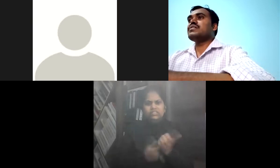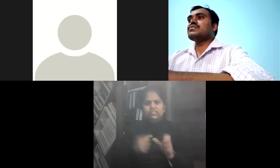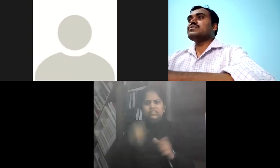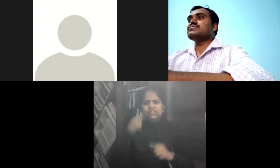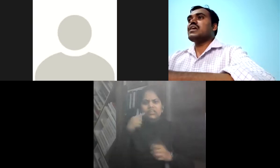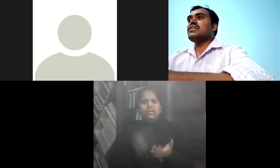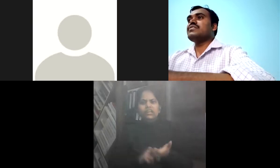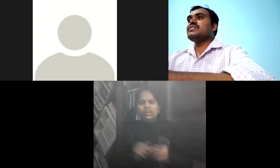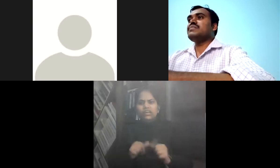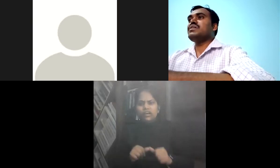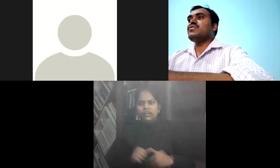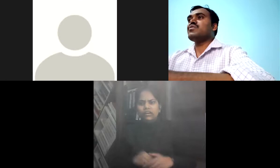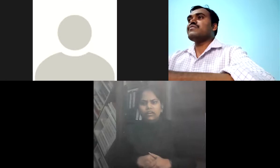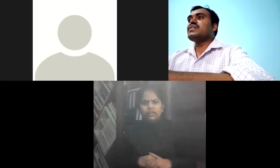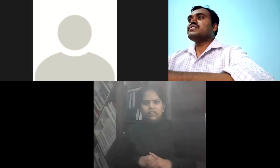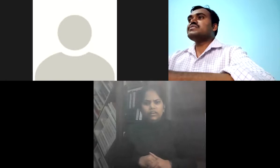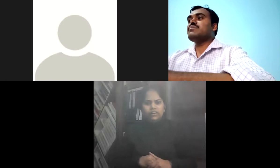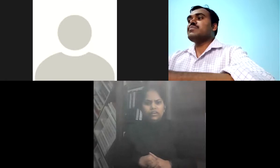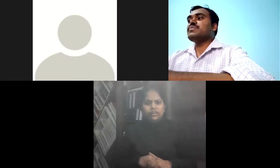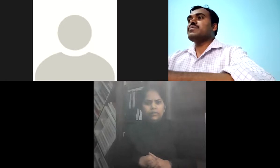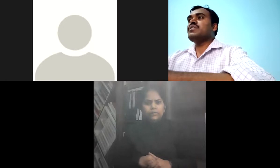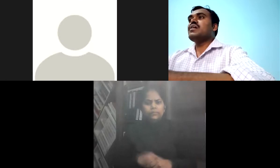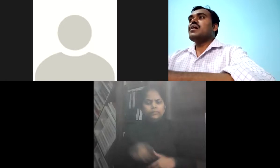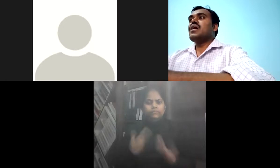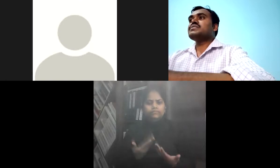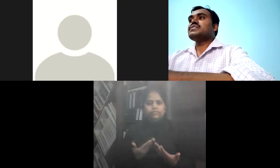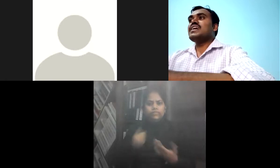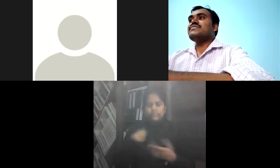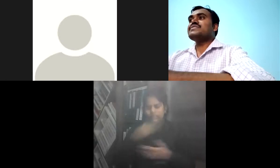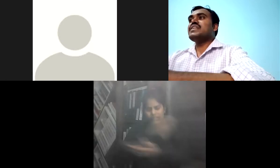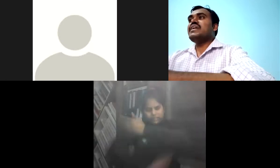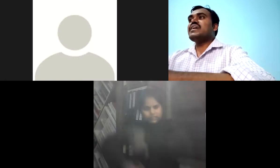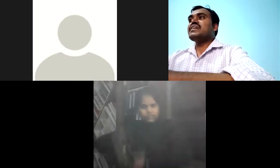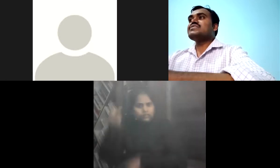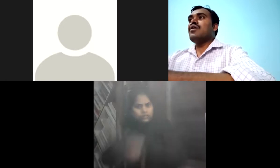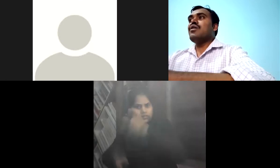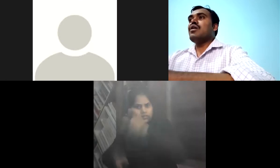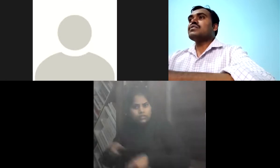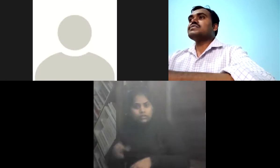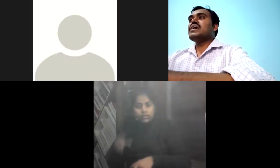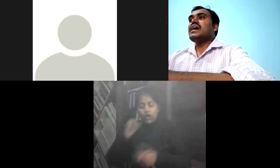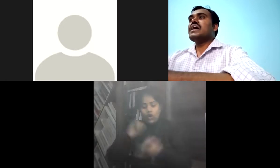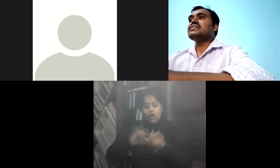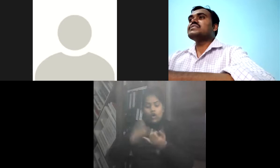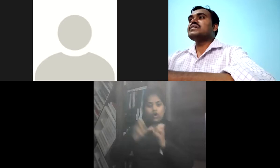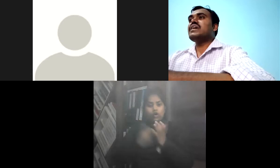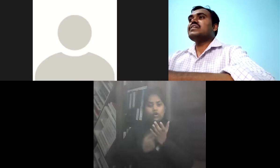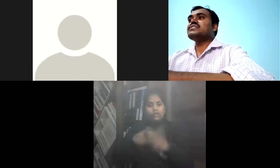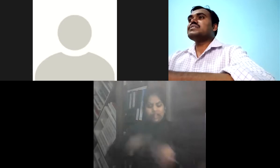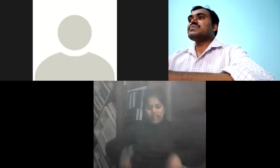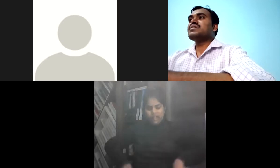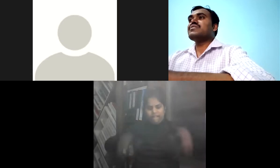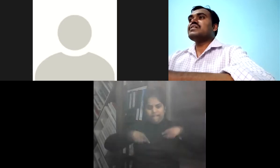stone unturned to challenge the demeaning of disabled people. Oscar's life is led against all odds and is a